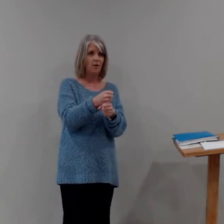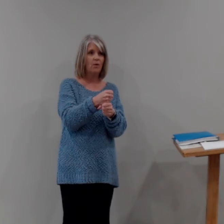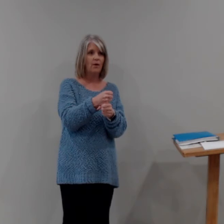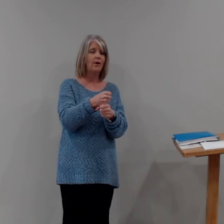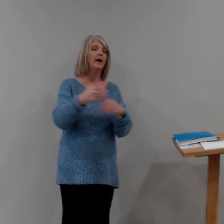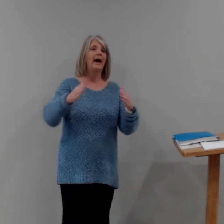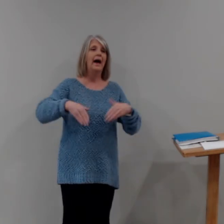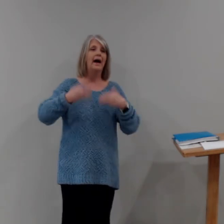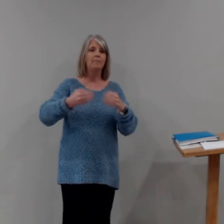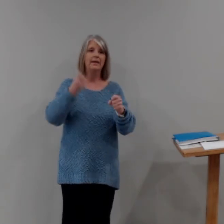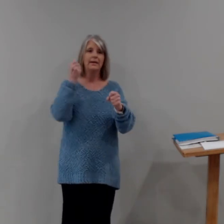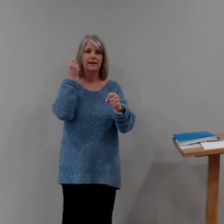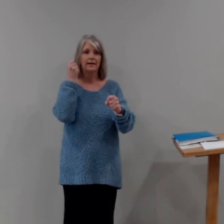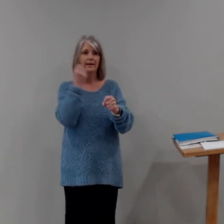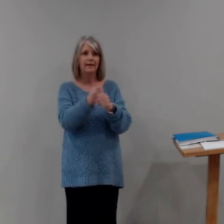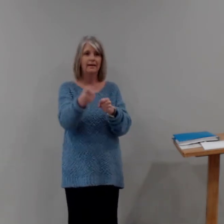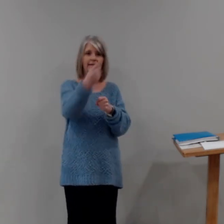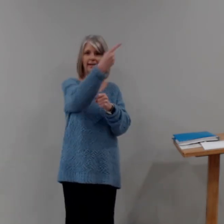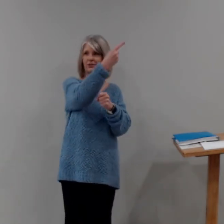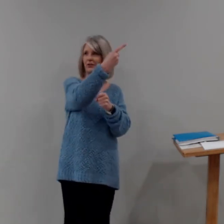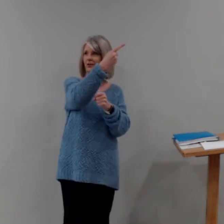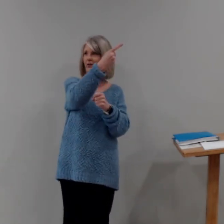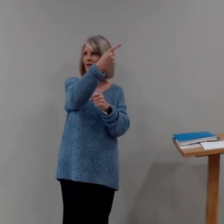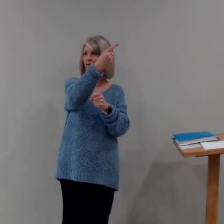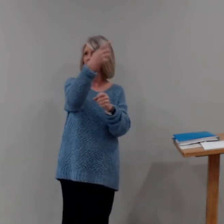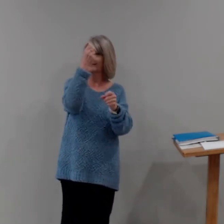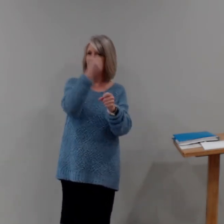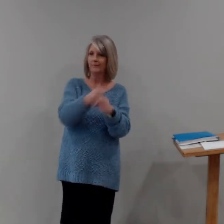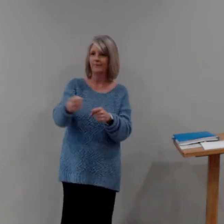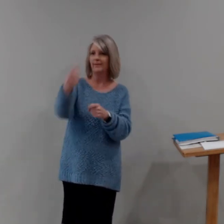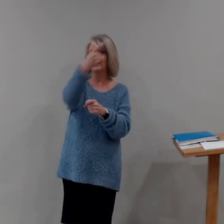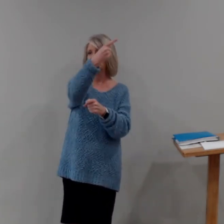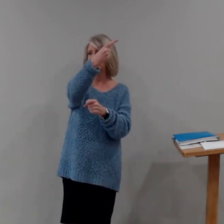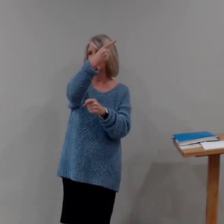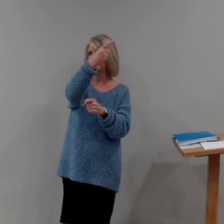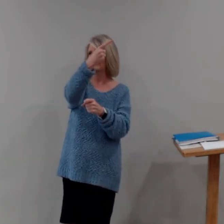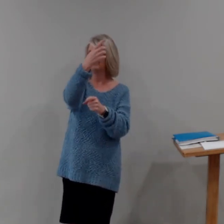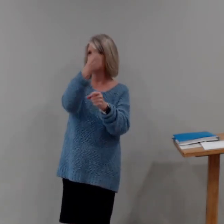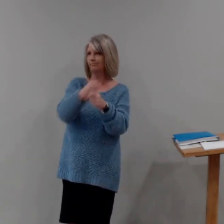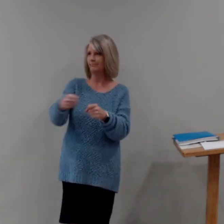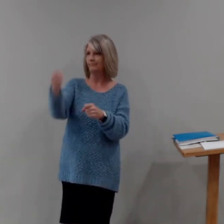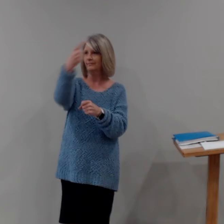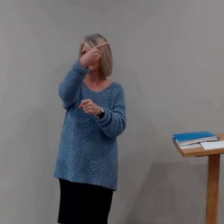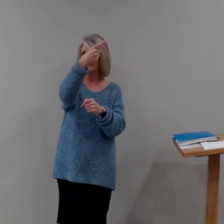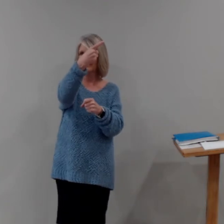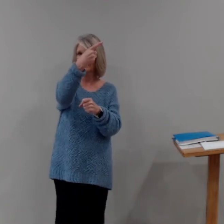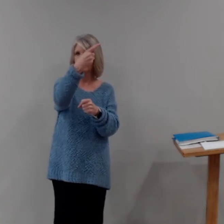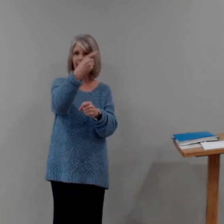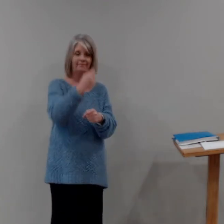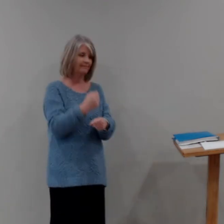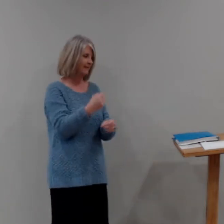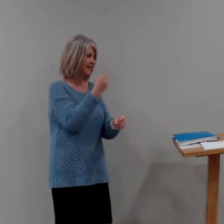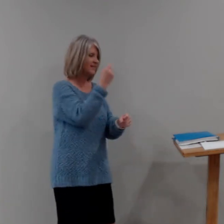Or happy next year. Next year. That one's easier. That's a fun